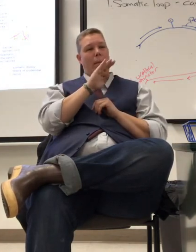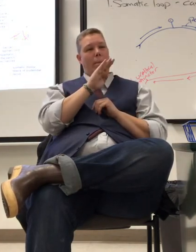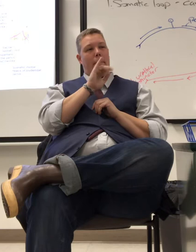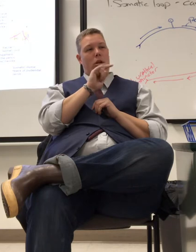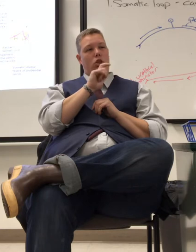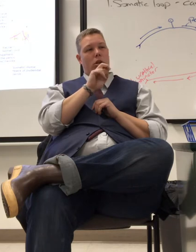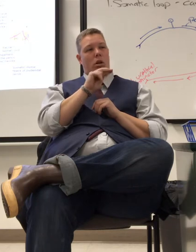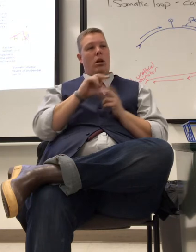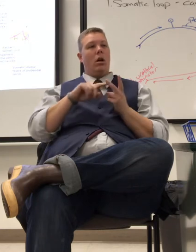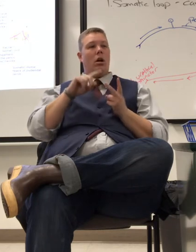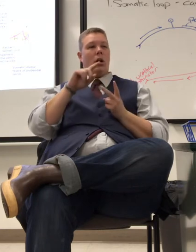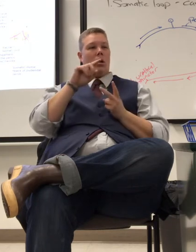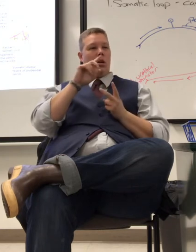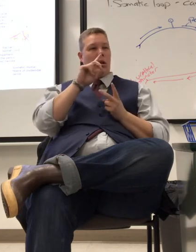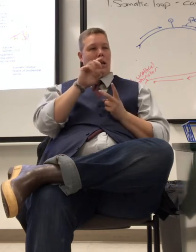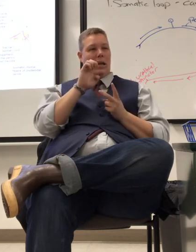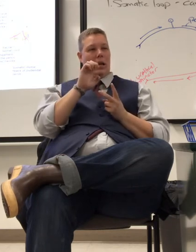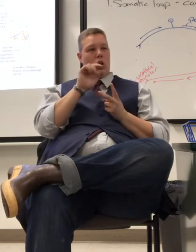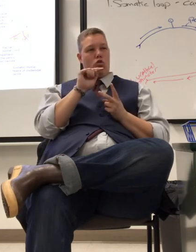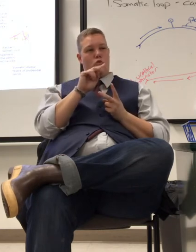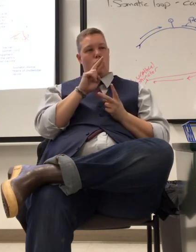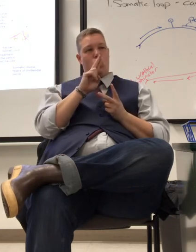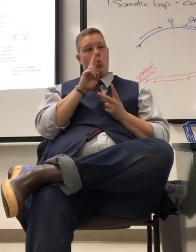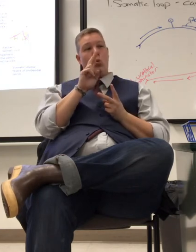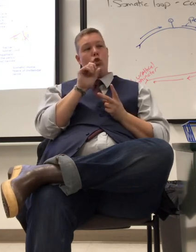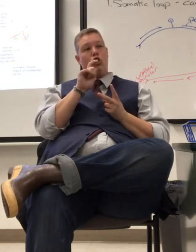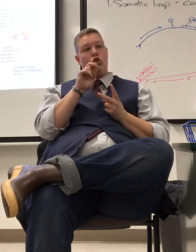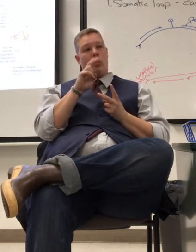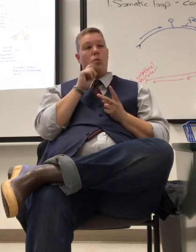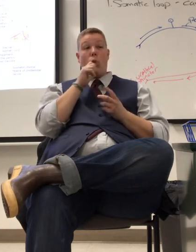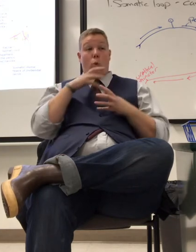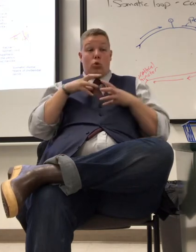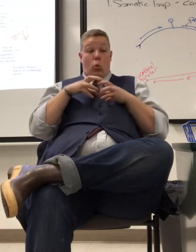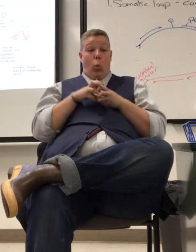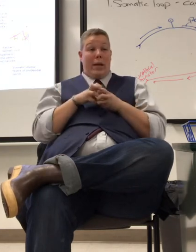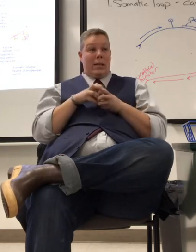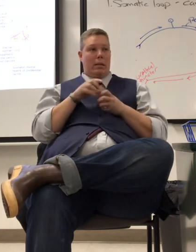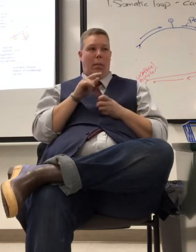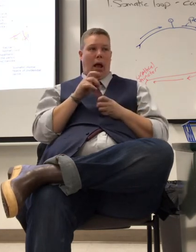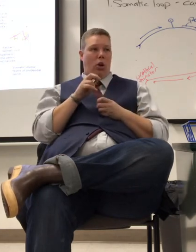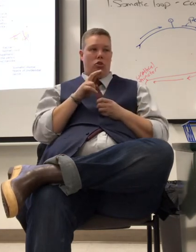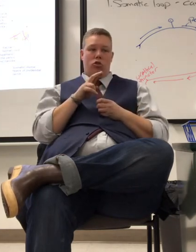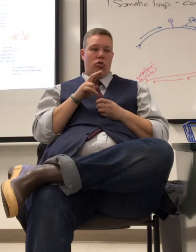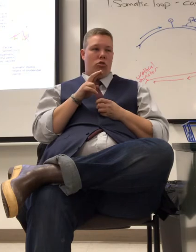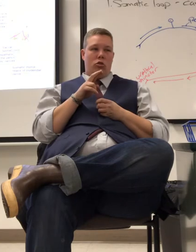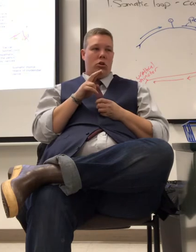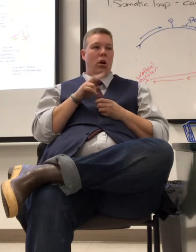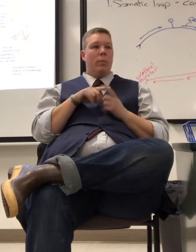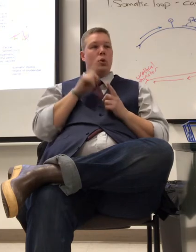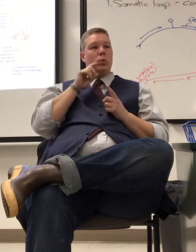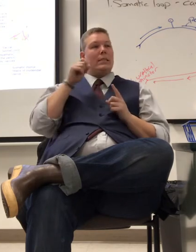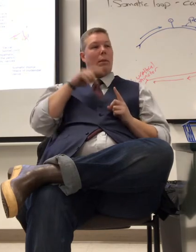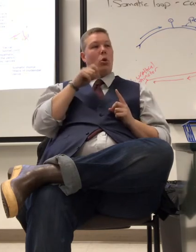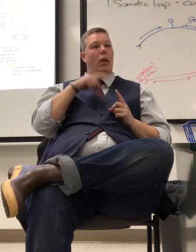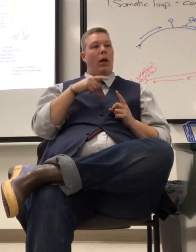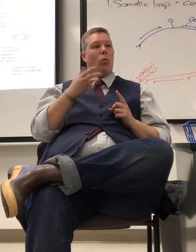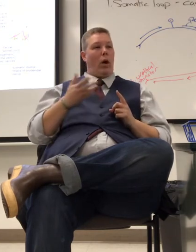Detrusor. So you don't squeeze the bladder. You don't stimulate detrusor. And you stimulate